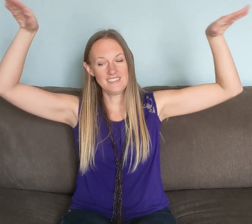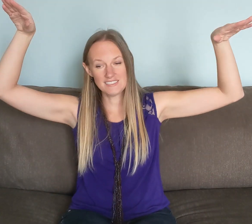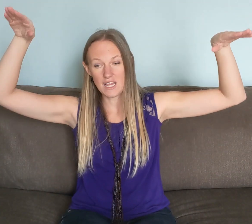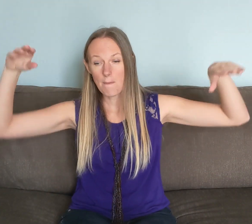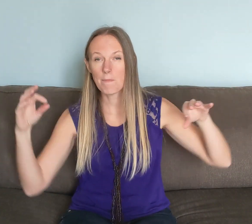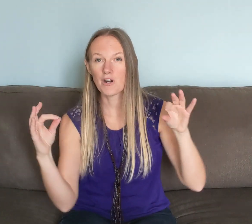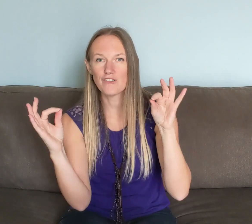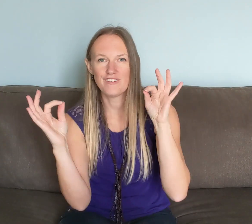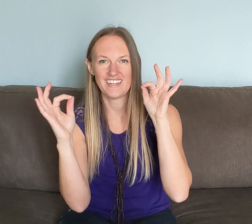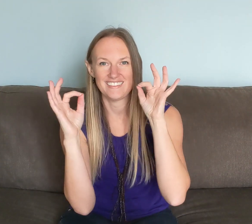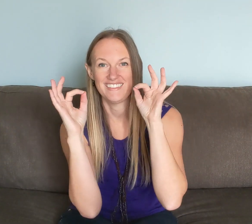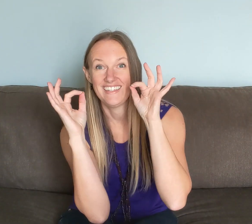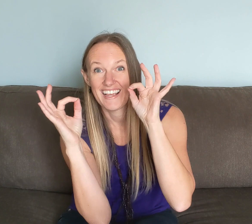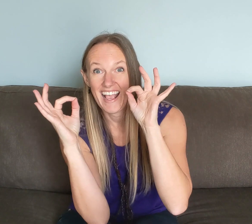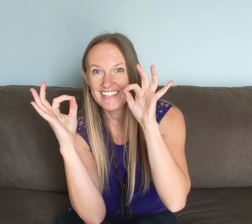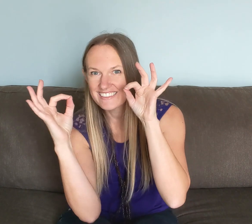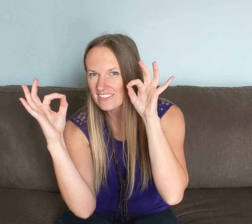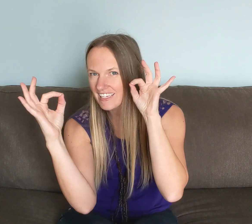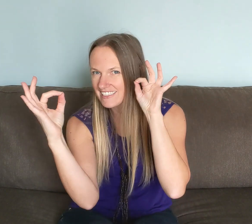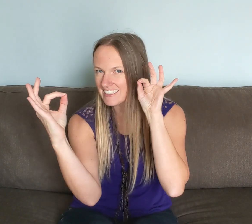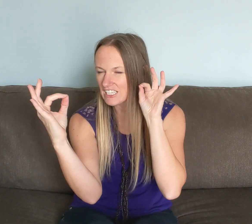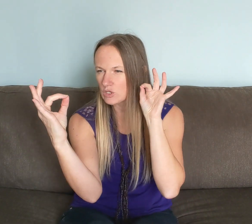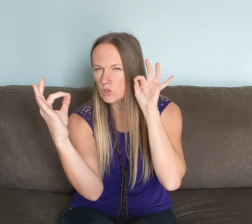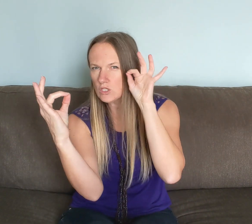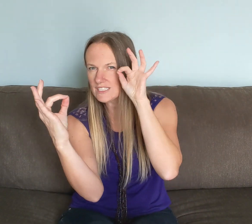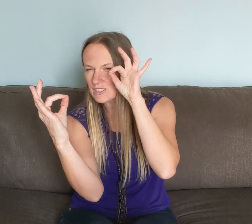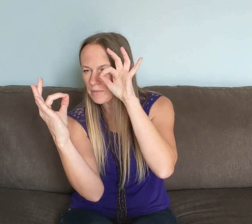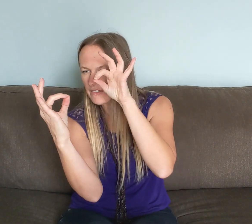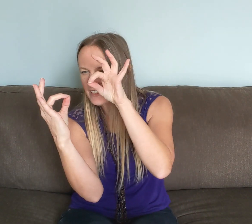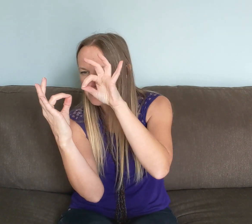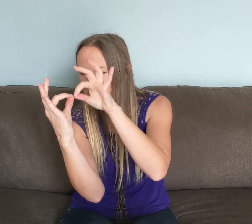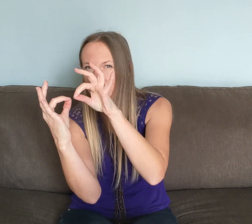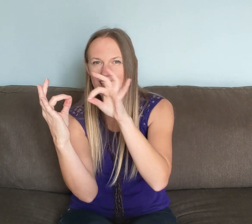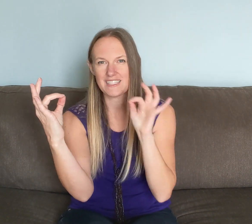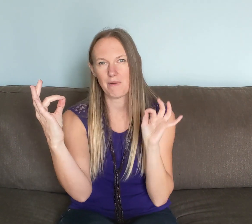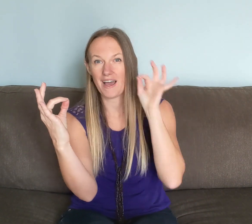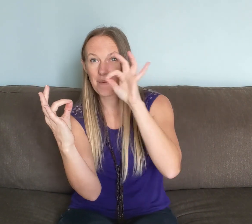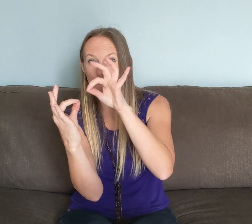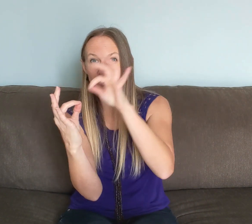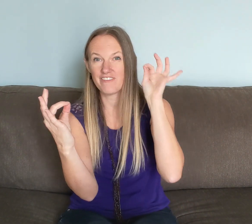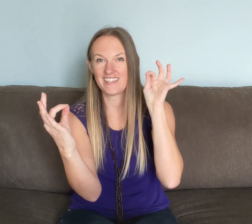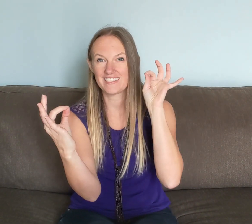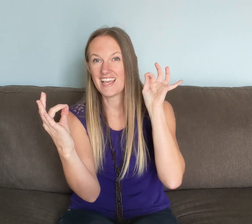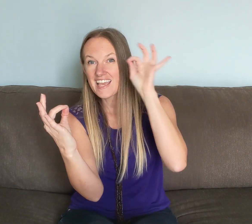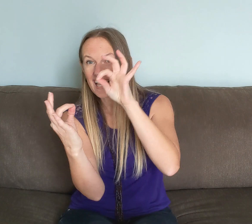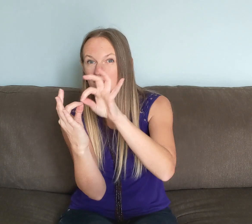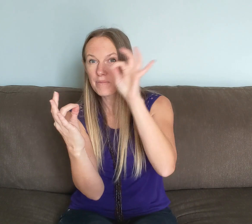Heaven's perfect. Okay, so for there, you're gonna, ooh, it's so perfect, right in that spot. Perfect. Okay,